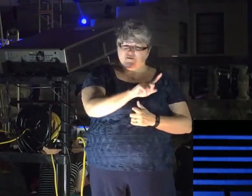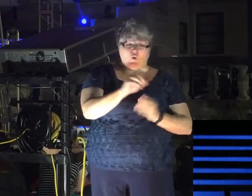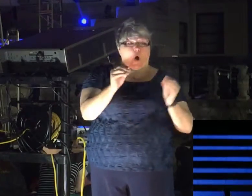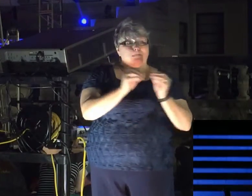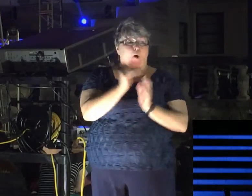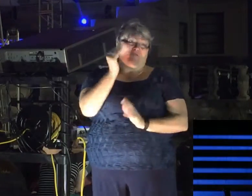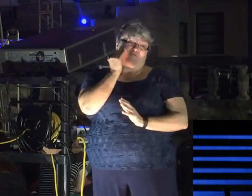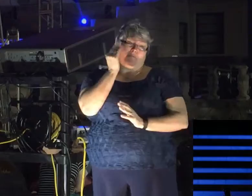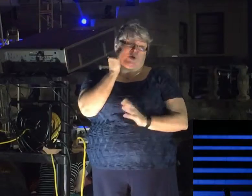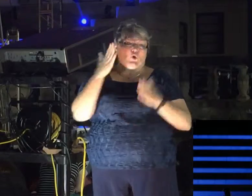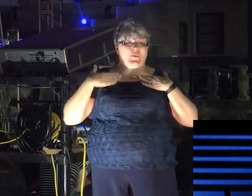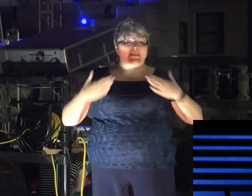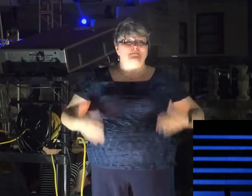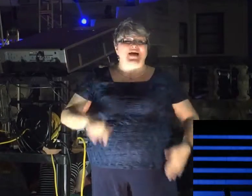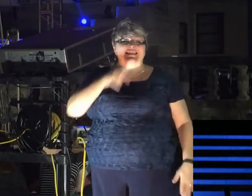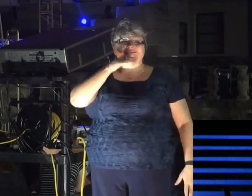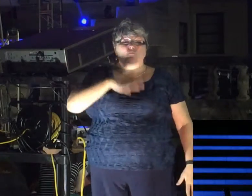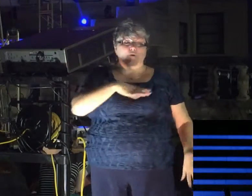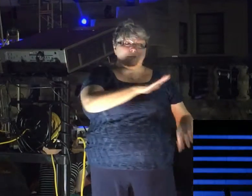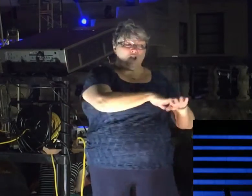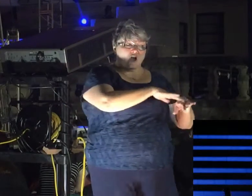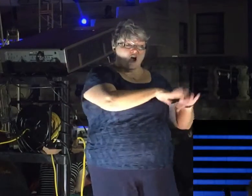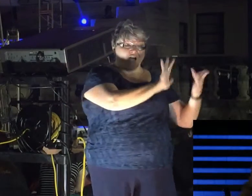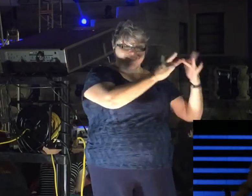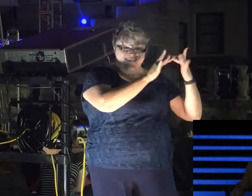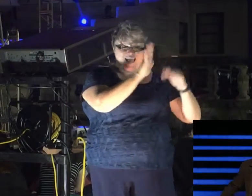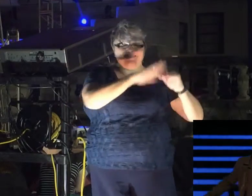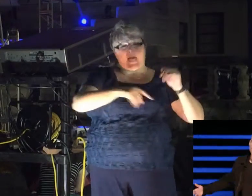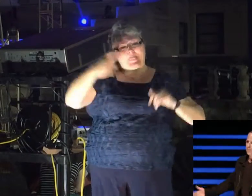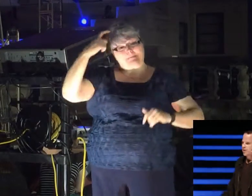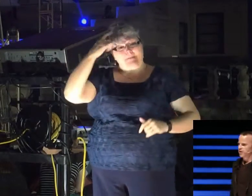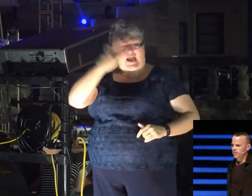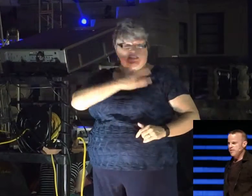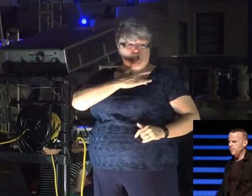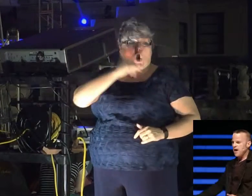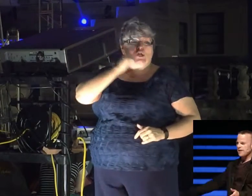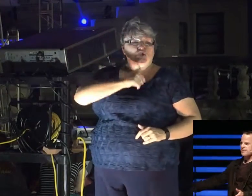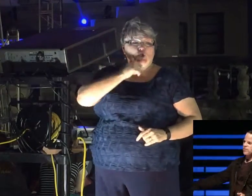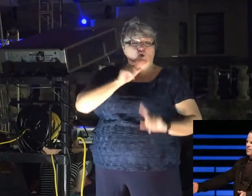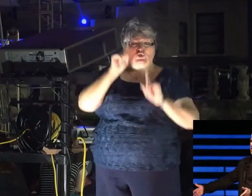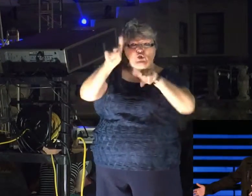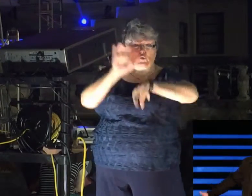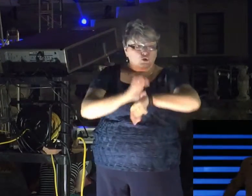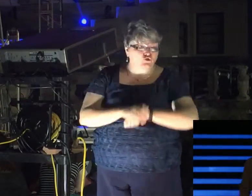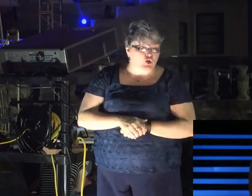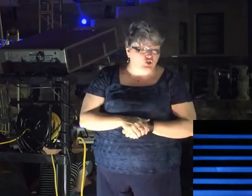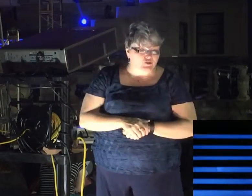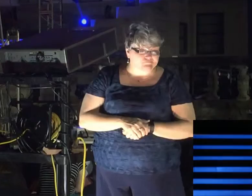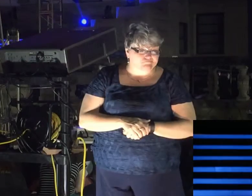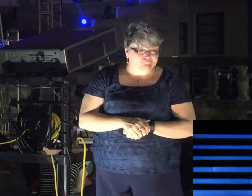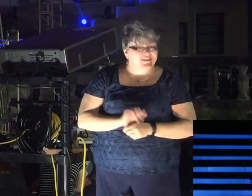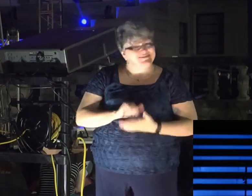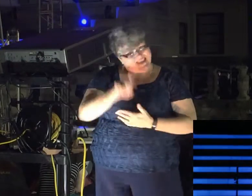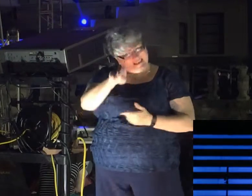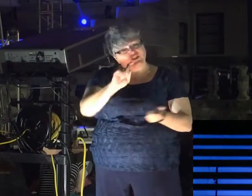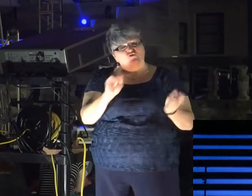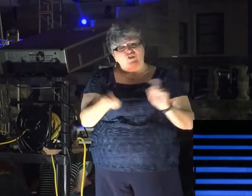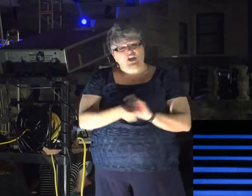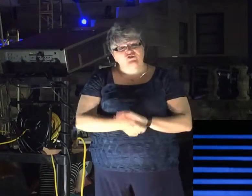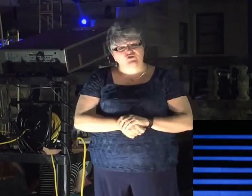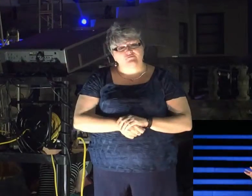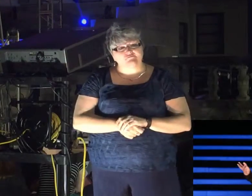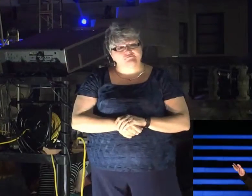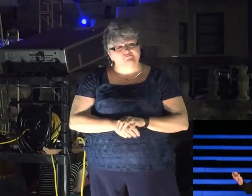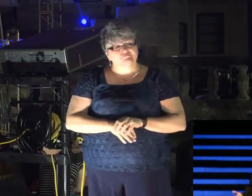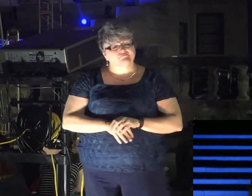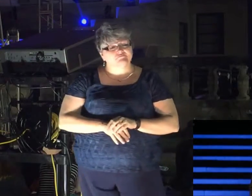Some of you are far more familiar with the bodies of women online than you are with the minds and hearts of the girls that go to your church. And that